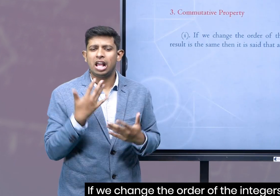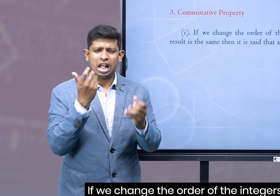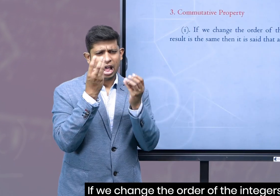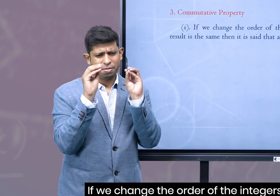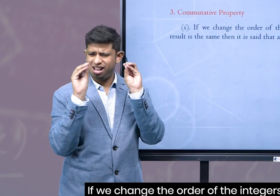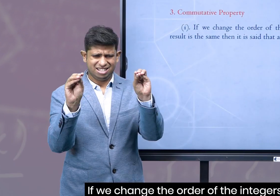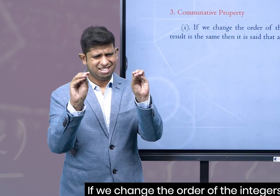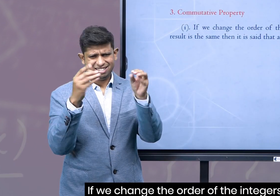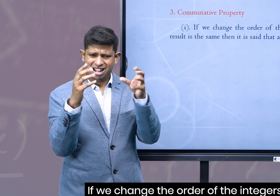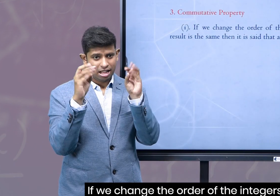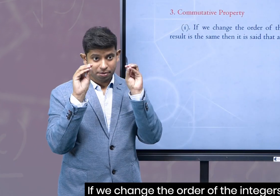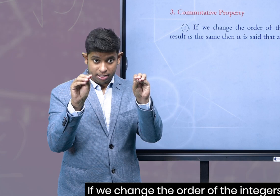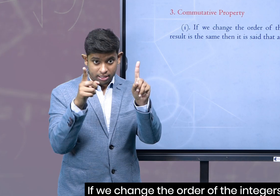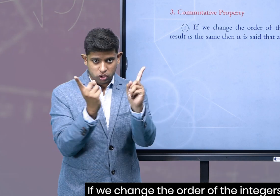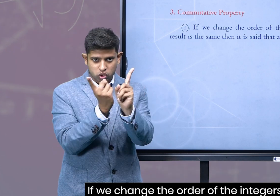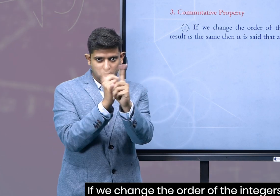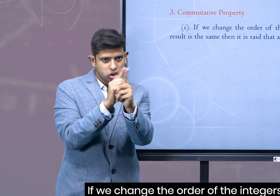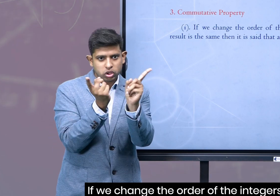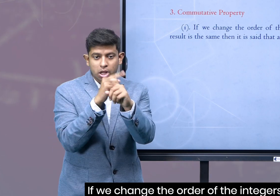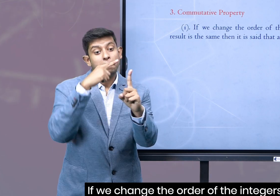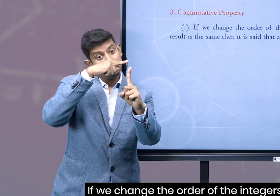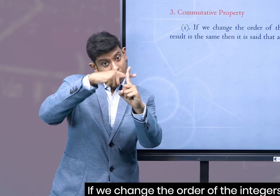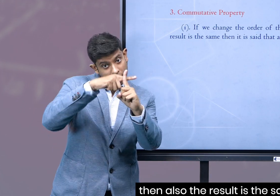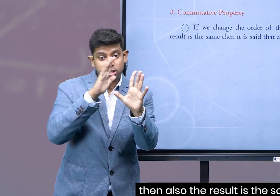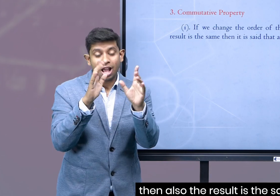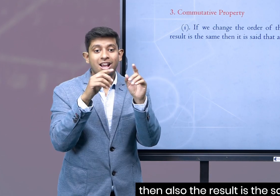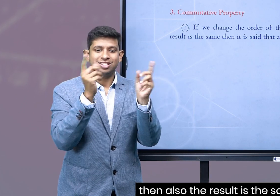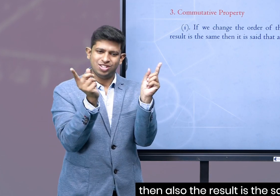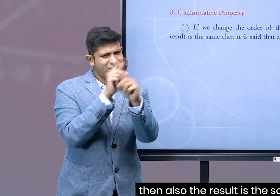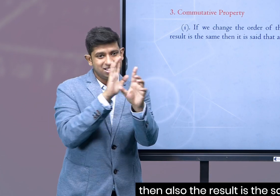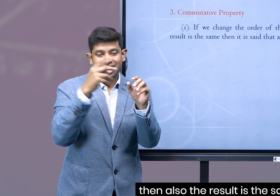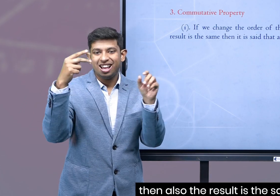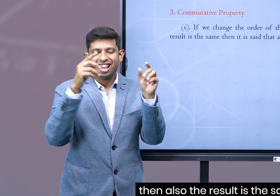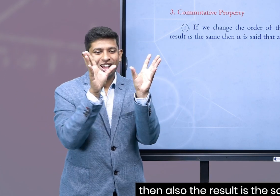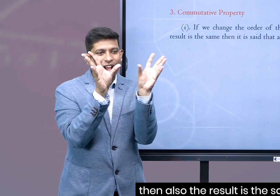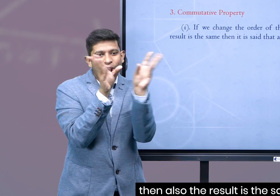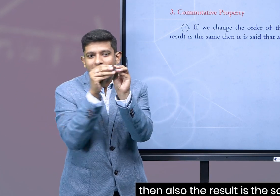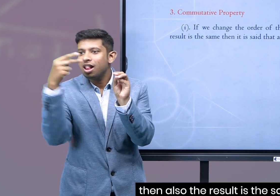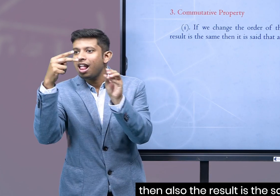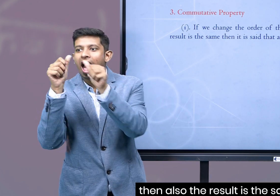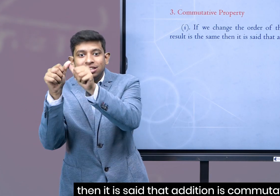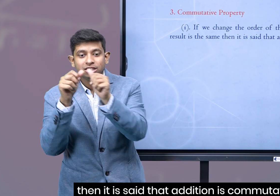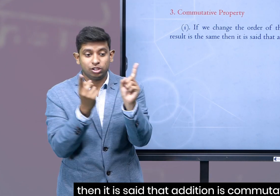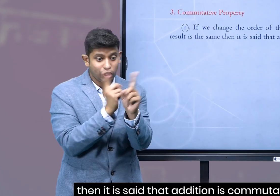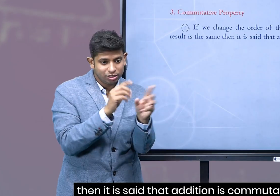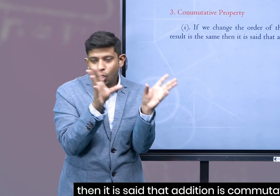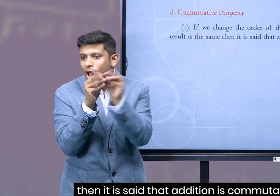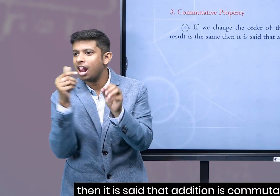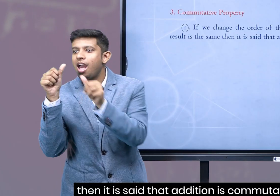If we change the order of the integers while adding, then also the result is the same. Then it is said that addition